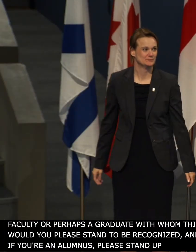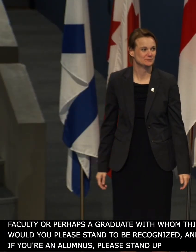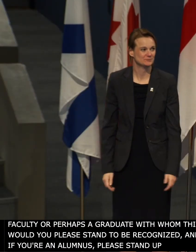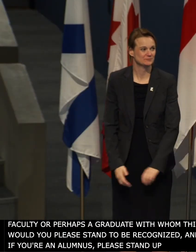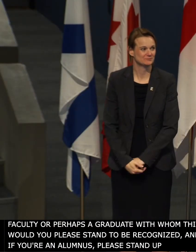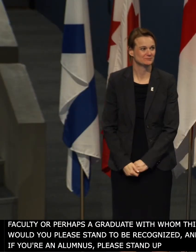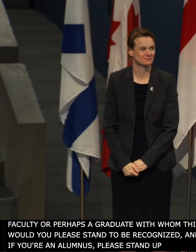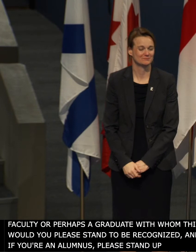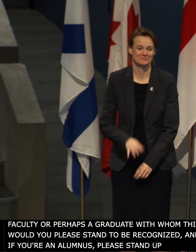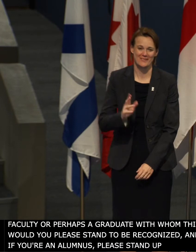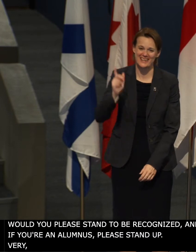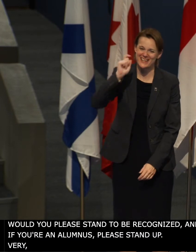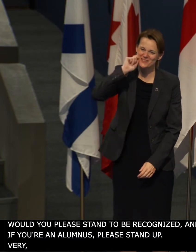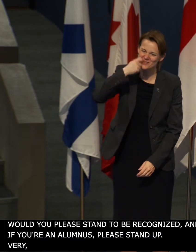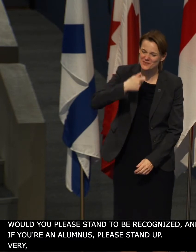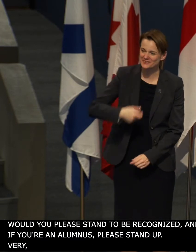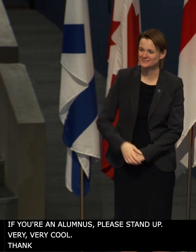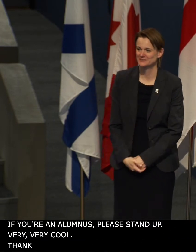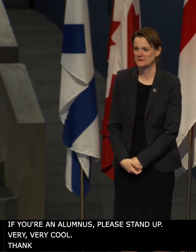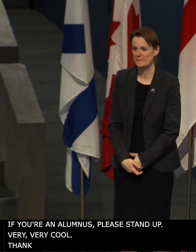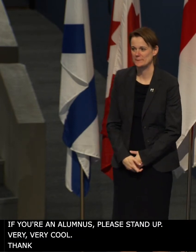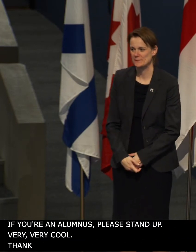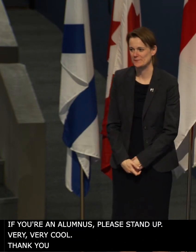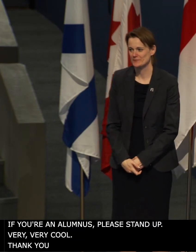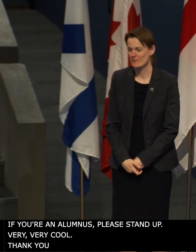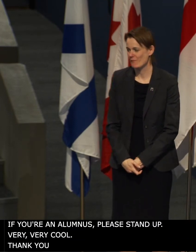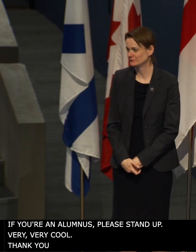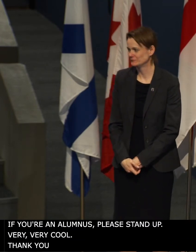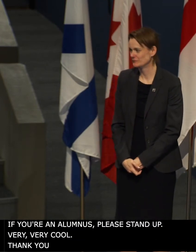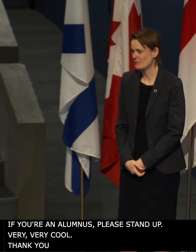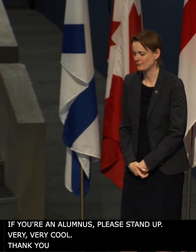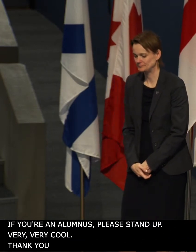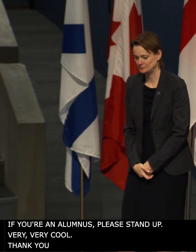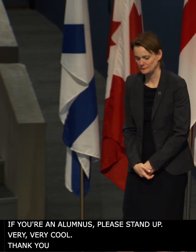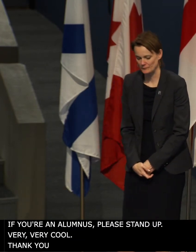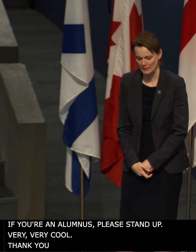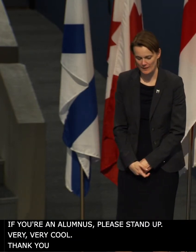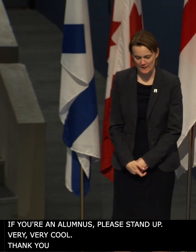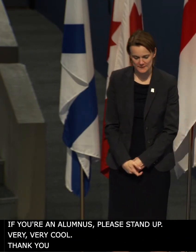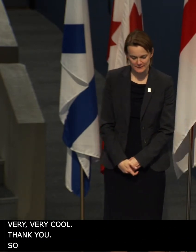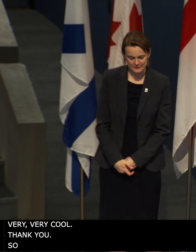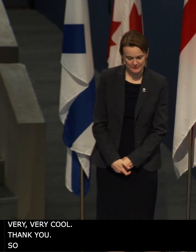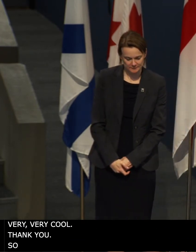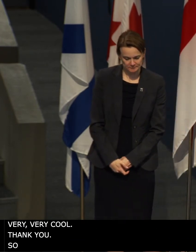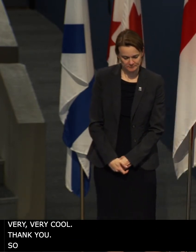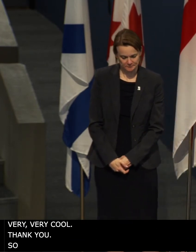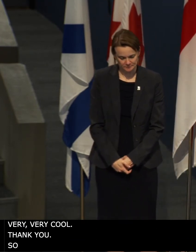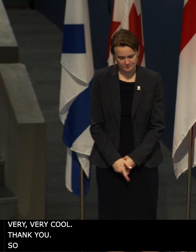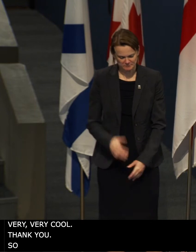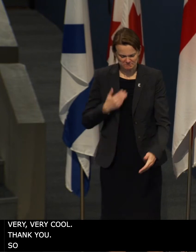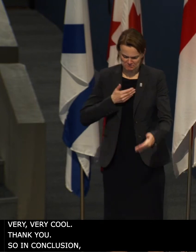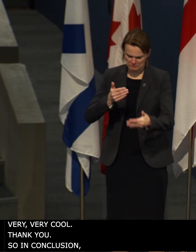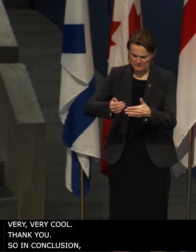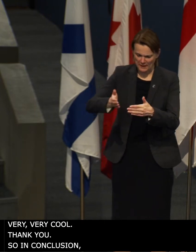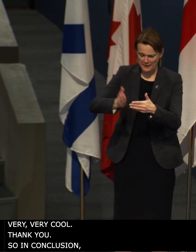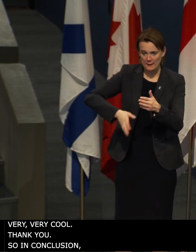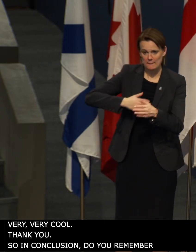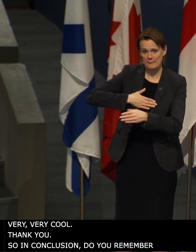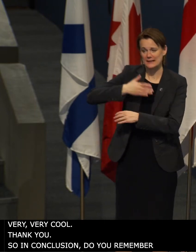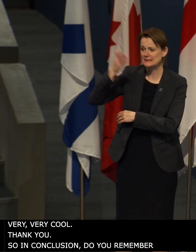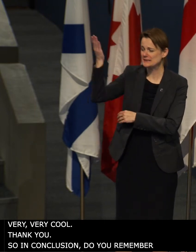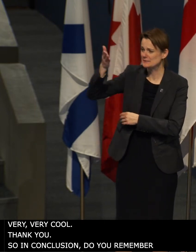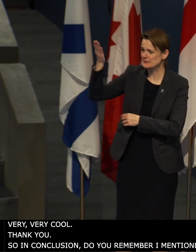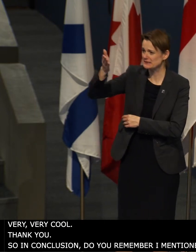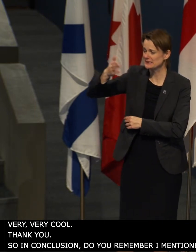Very, very cool. Thank you. So in conclusion, do you remember I mentioned earlier, I was writing